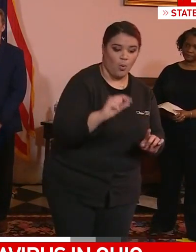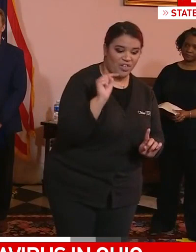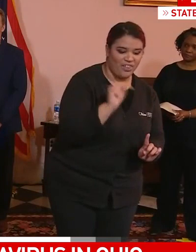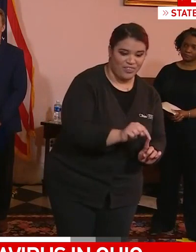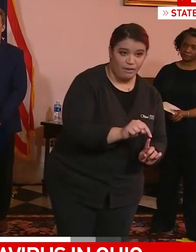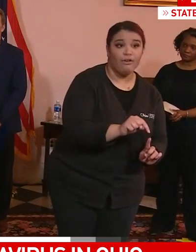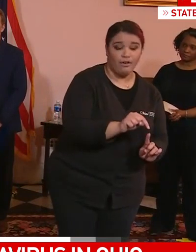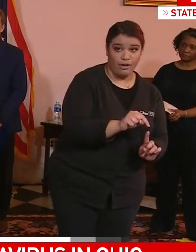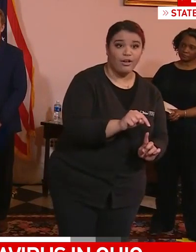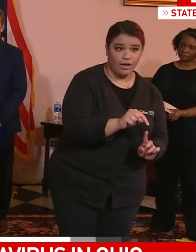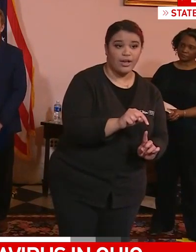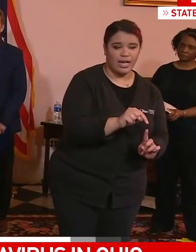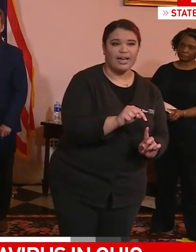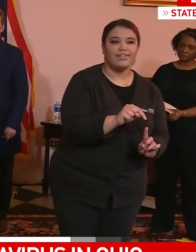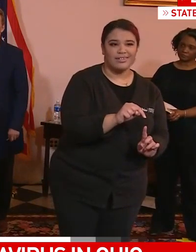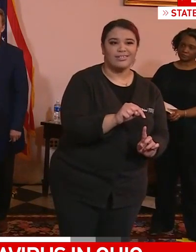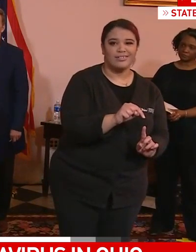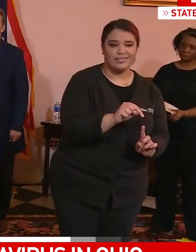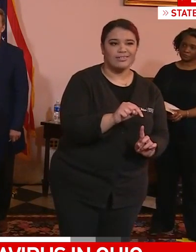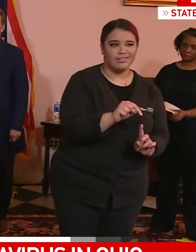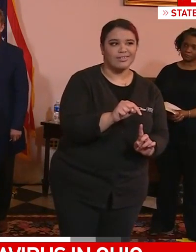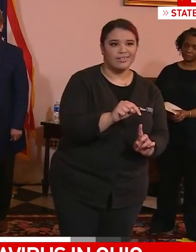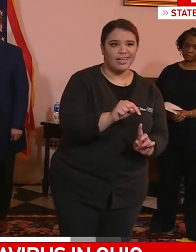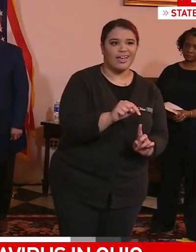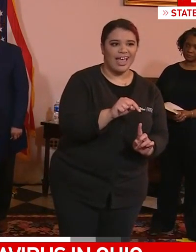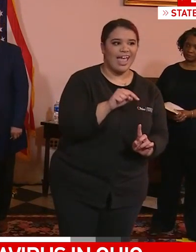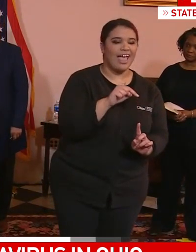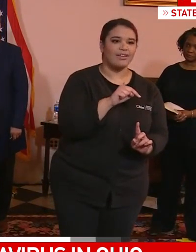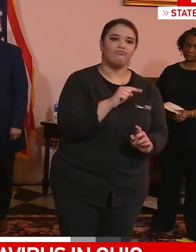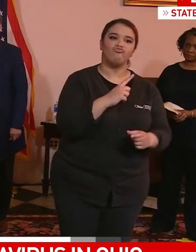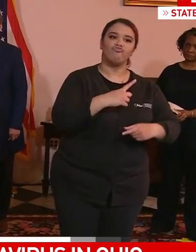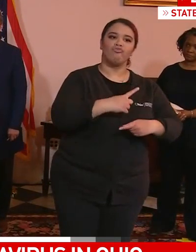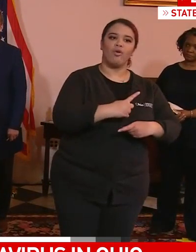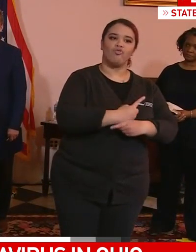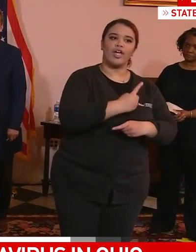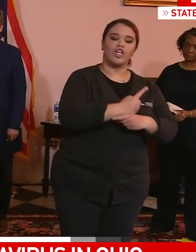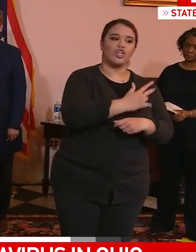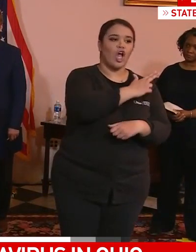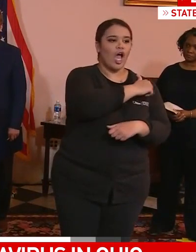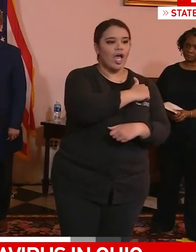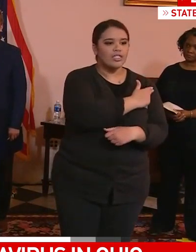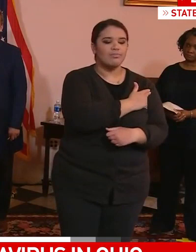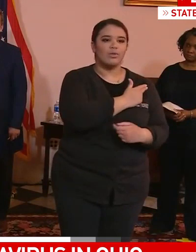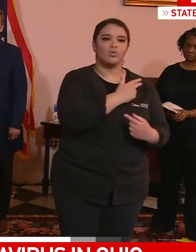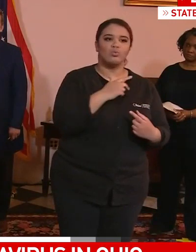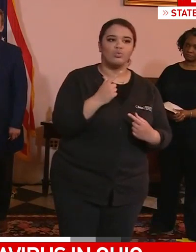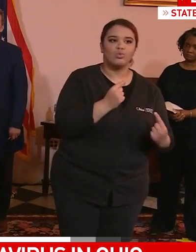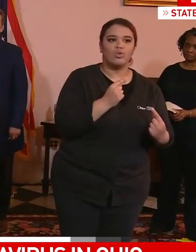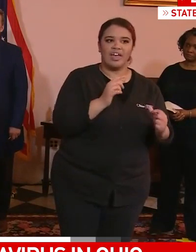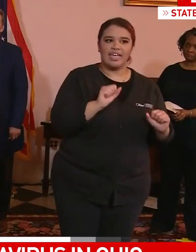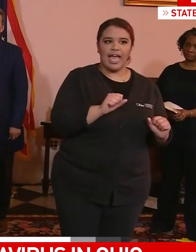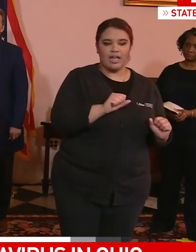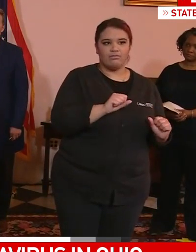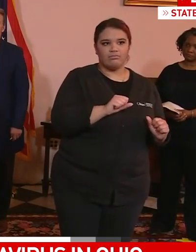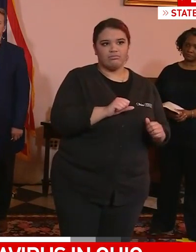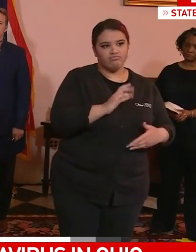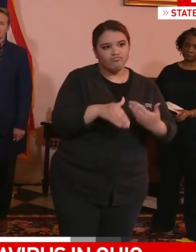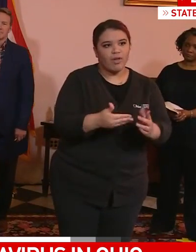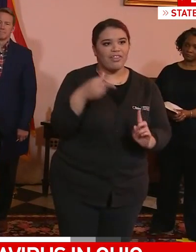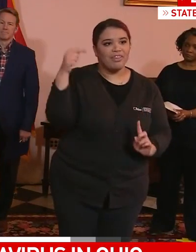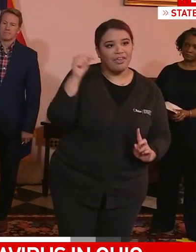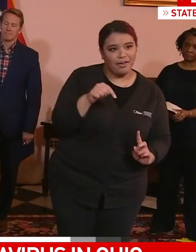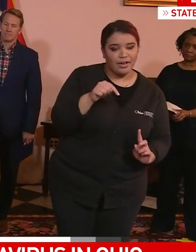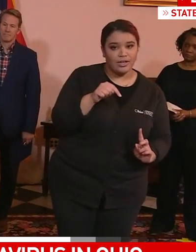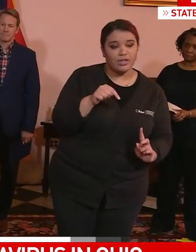into an area that could provide more traditional hospital services. What that would do is open up the more